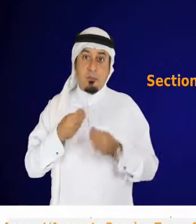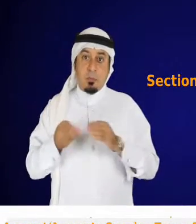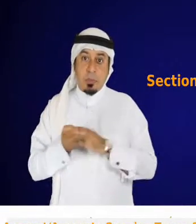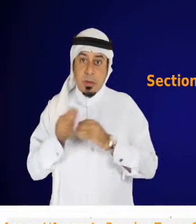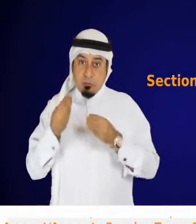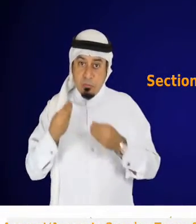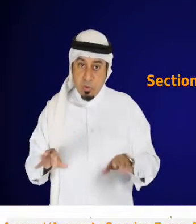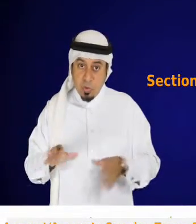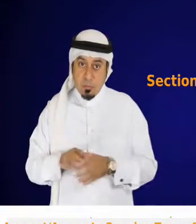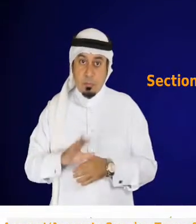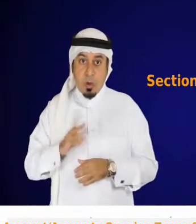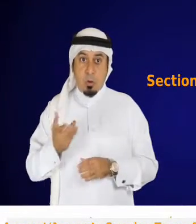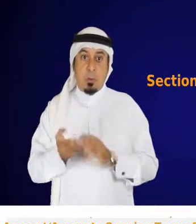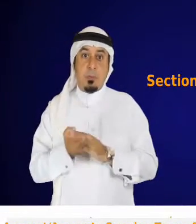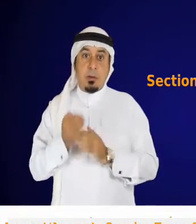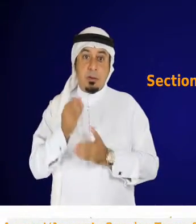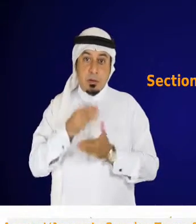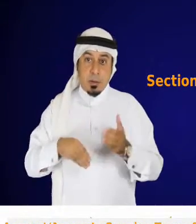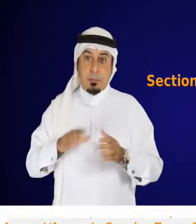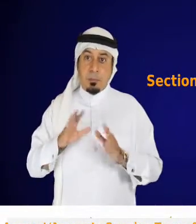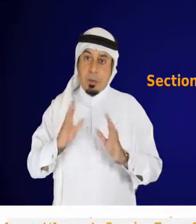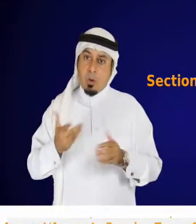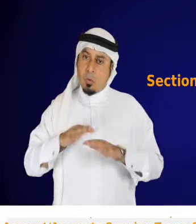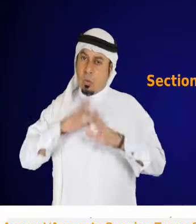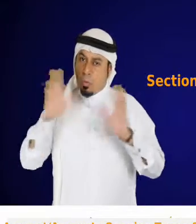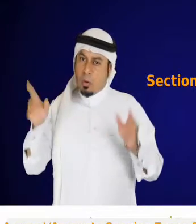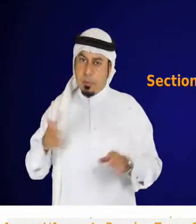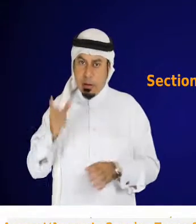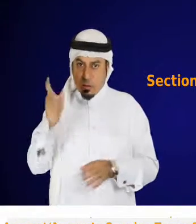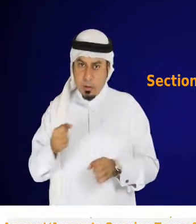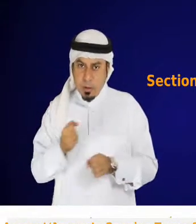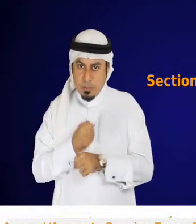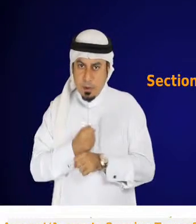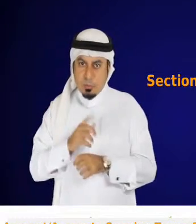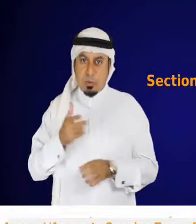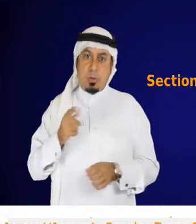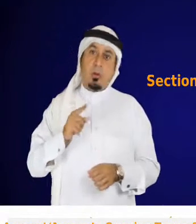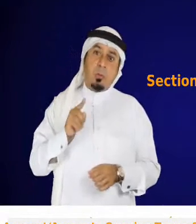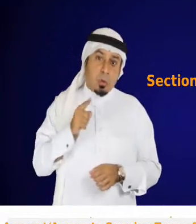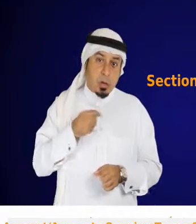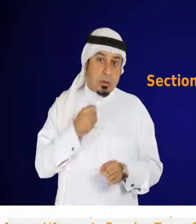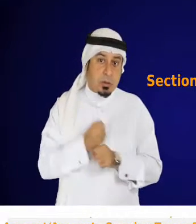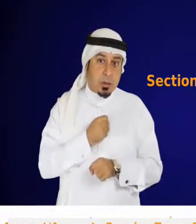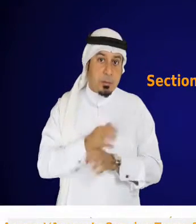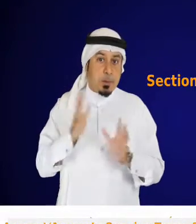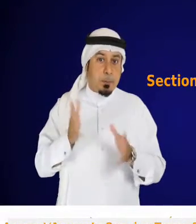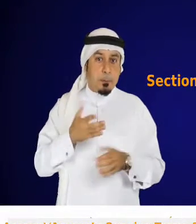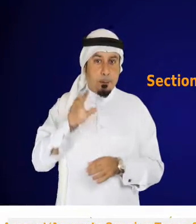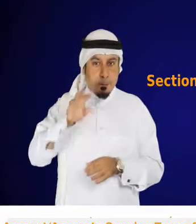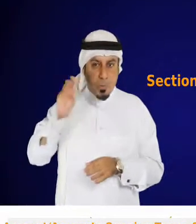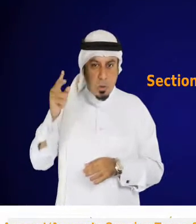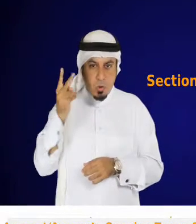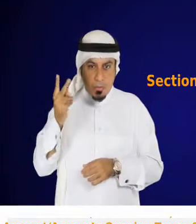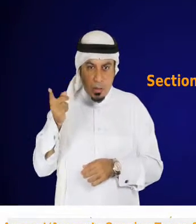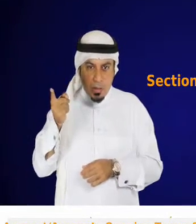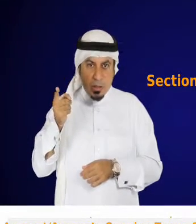A. His ATM, credit card, or both is stolen or lost and any one of them is used to withdraw funds or pay